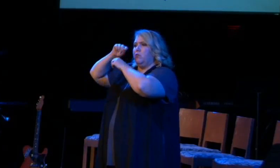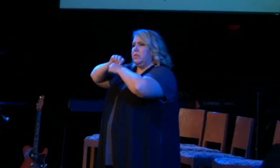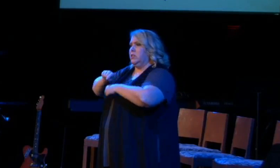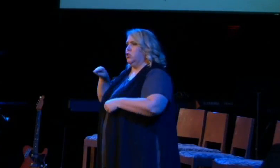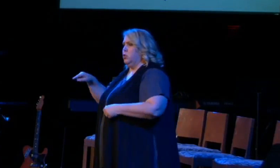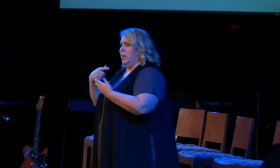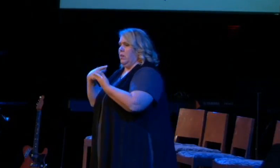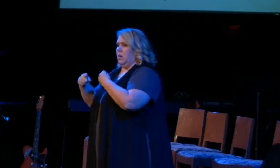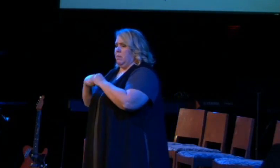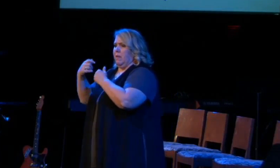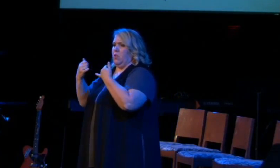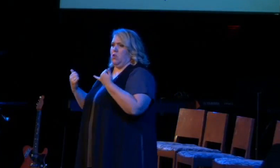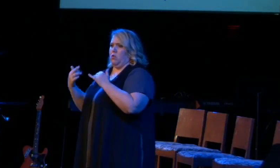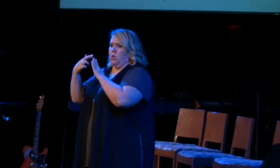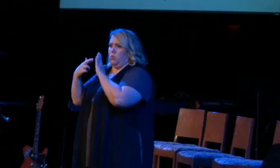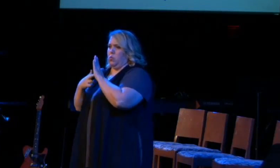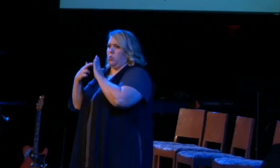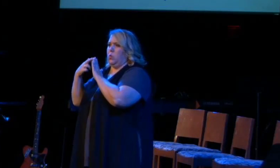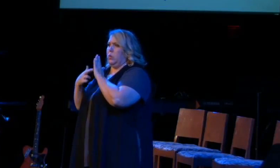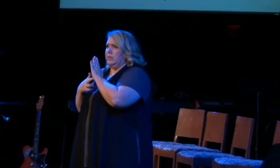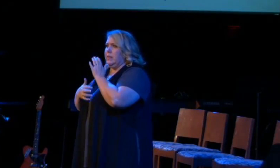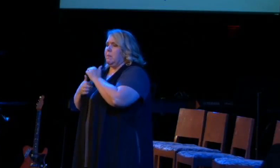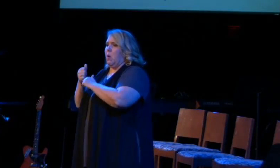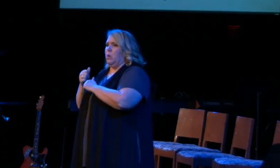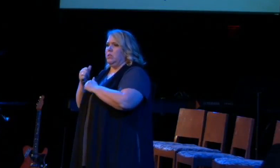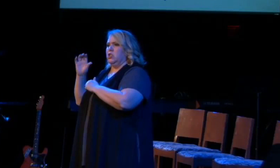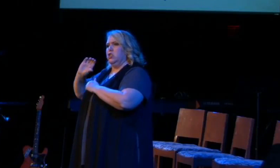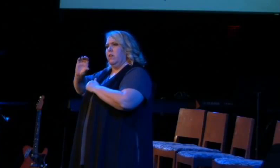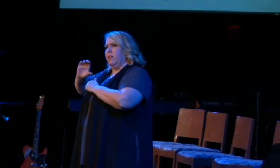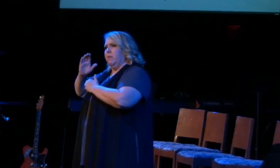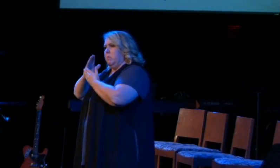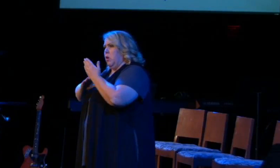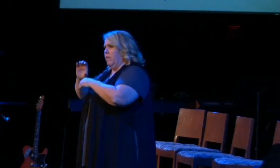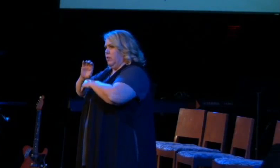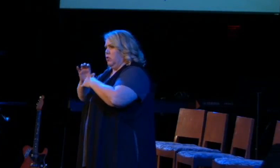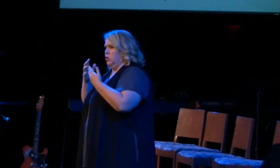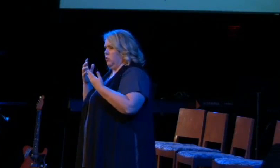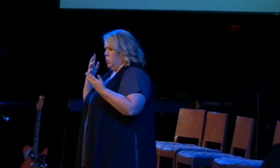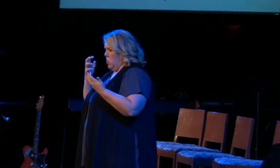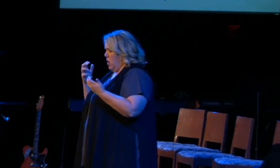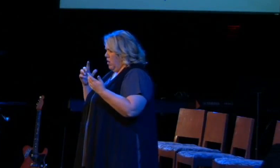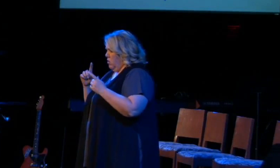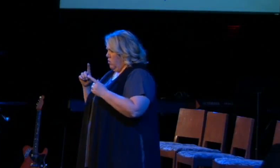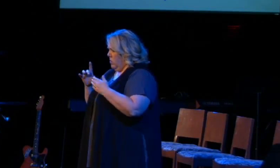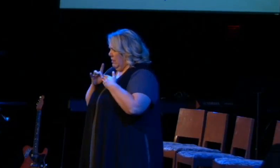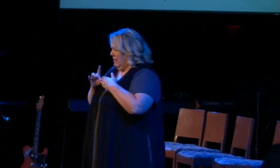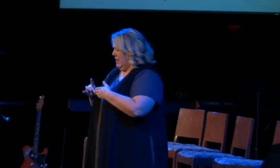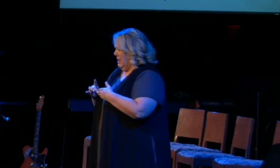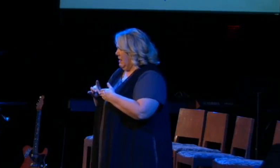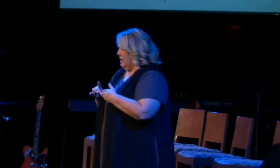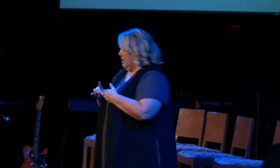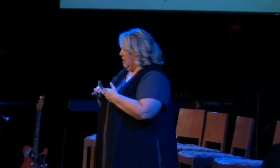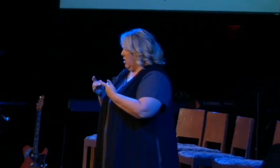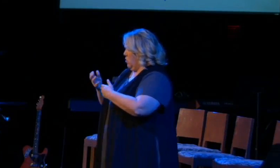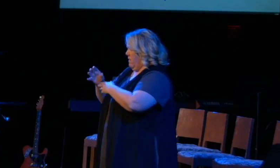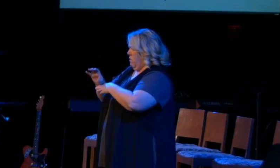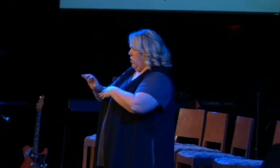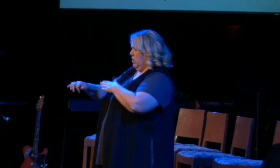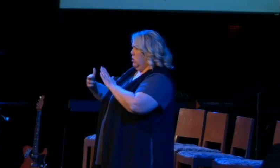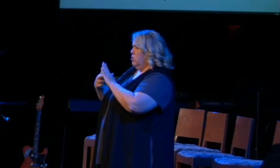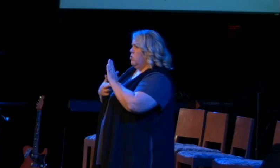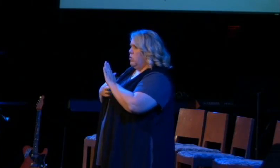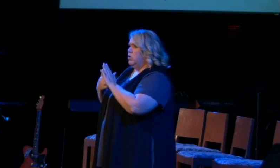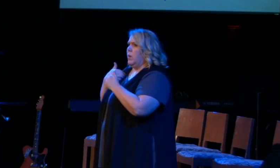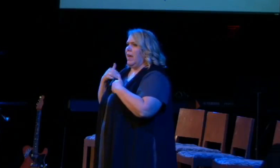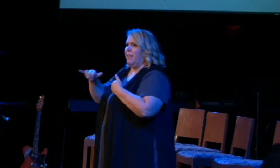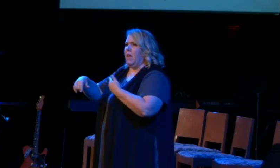current rules and where did the most conservative element of the church seem to want to take us there in order to enforce those rules. So we